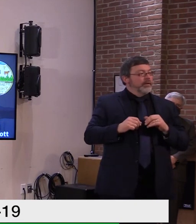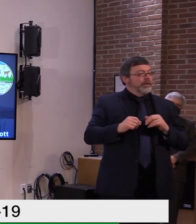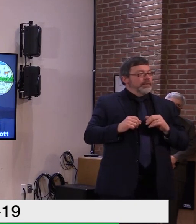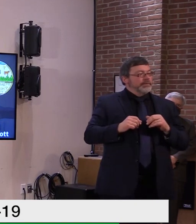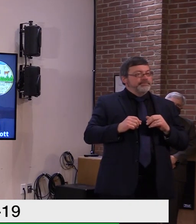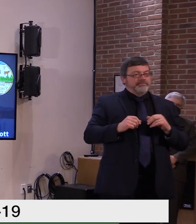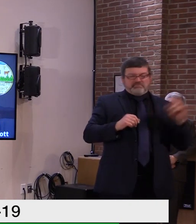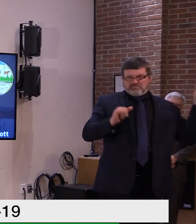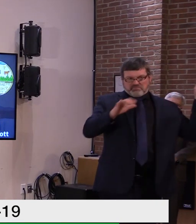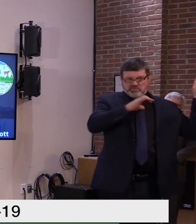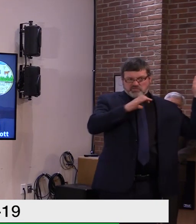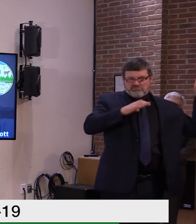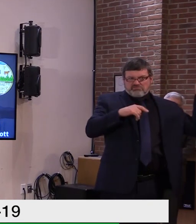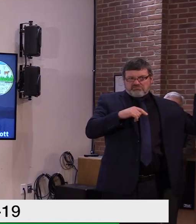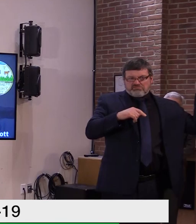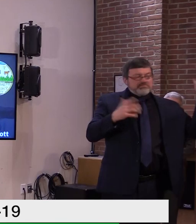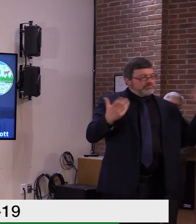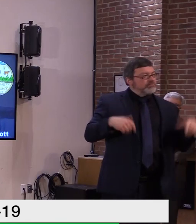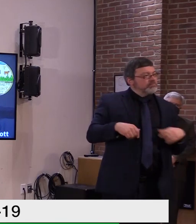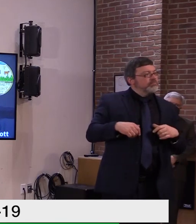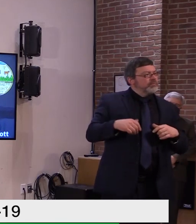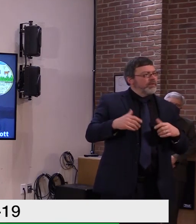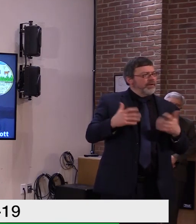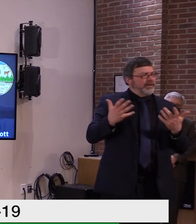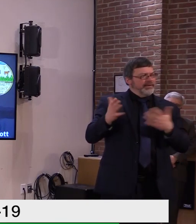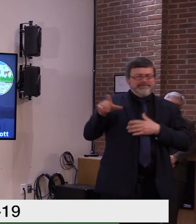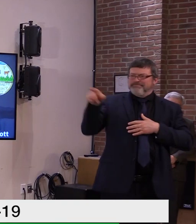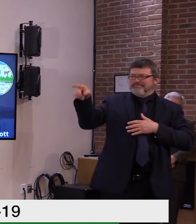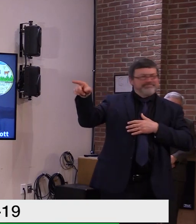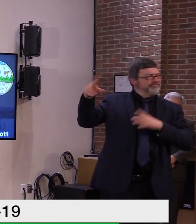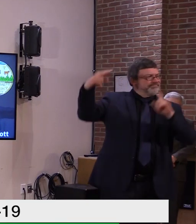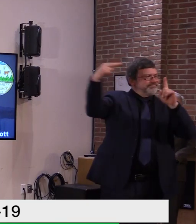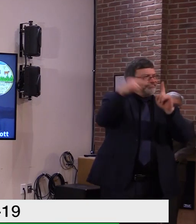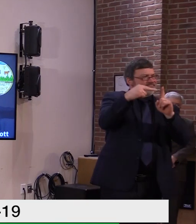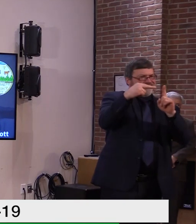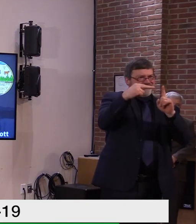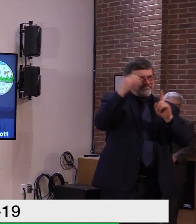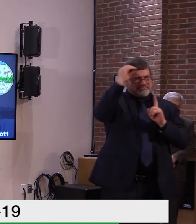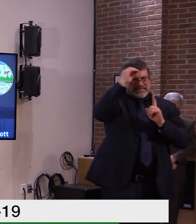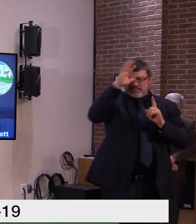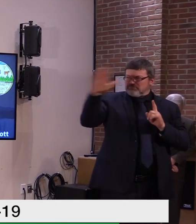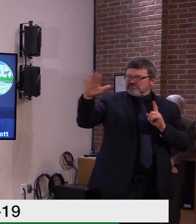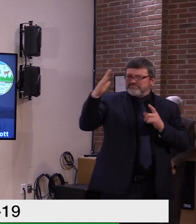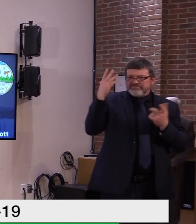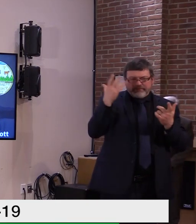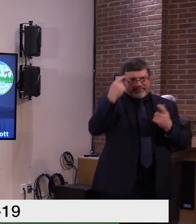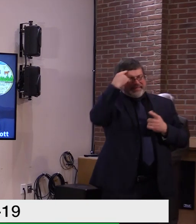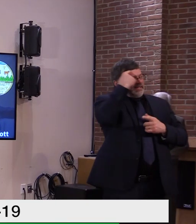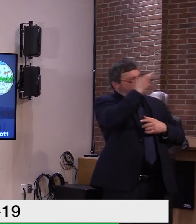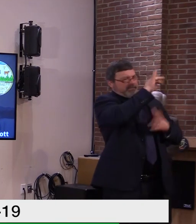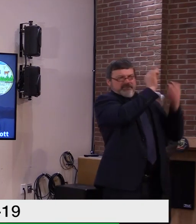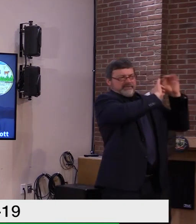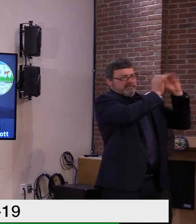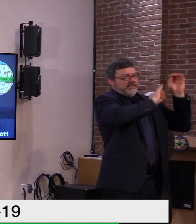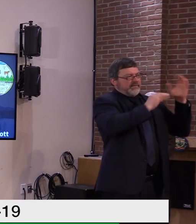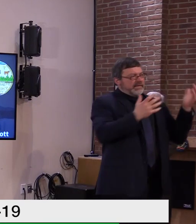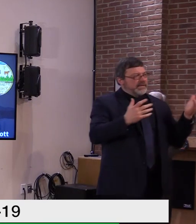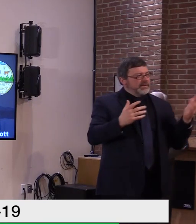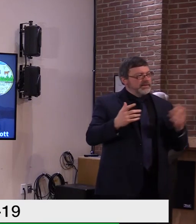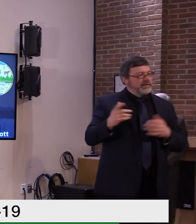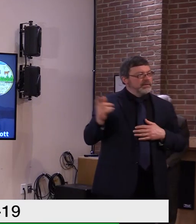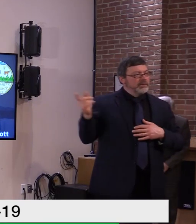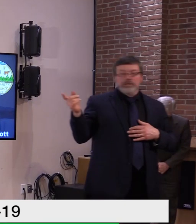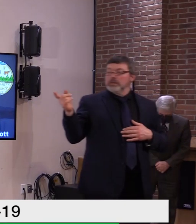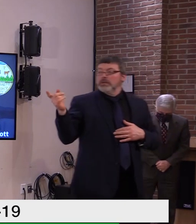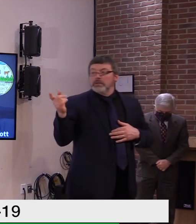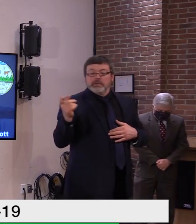for COVID, a reaction to that, I mean, the fighting and using that as more or less a political football.